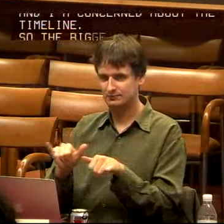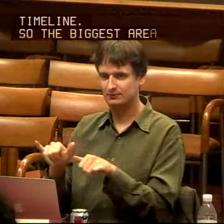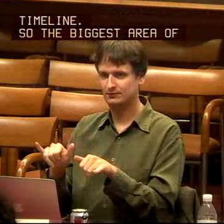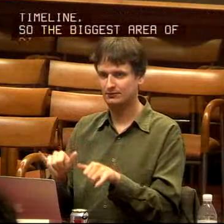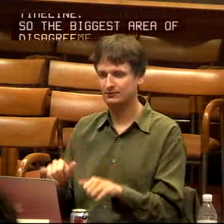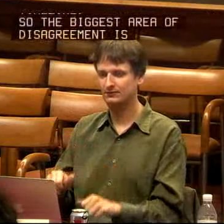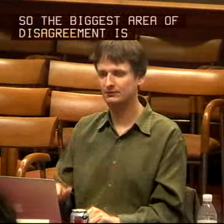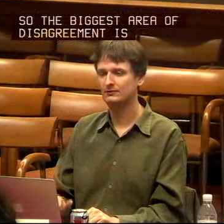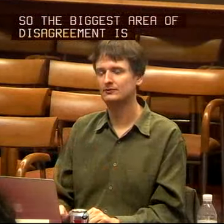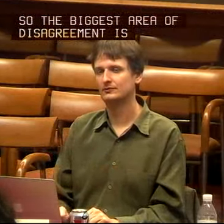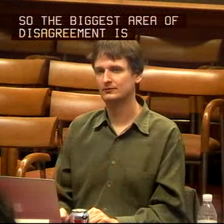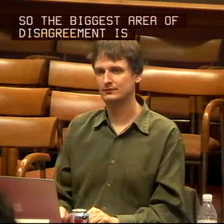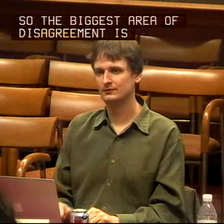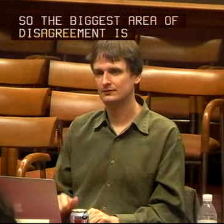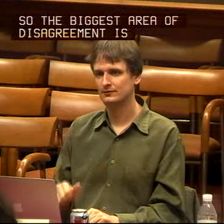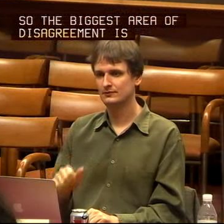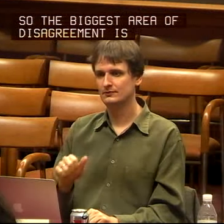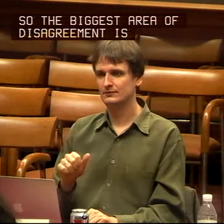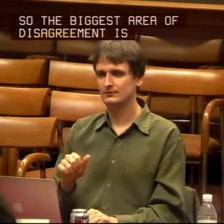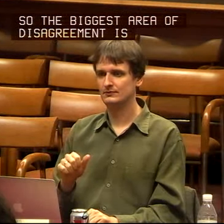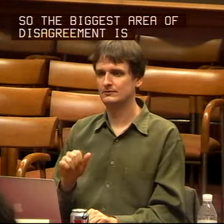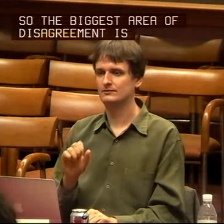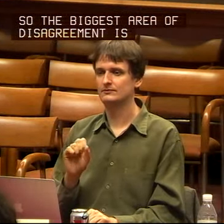this related to the specific standards.